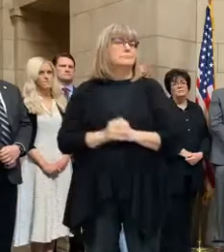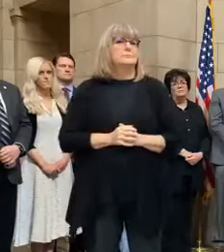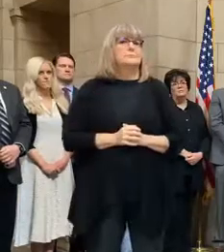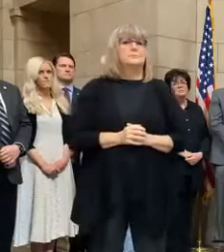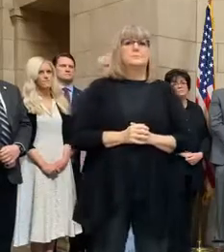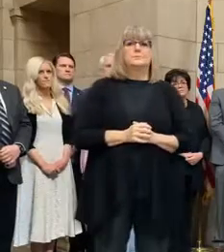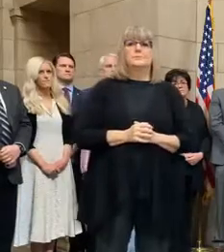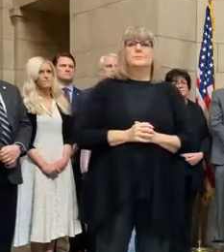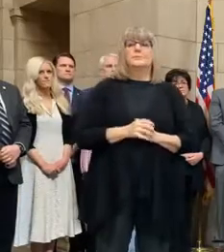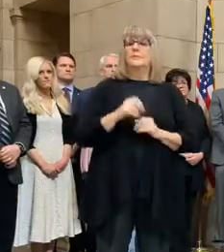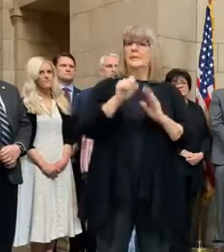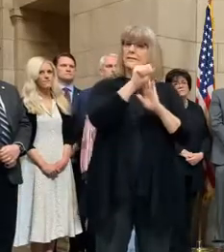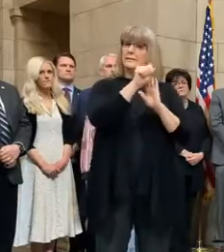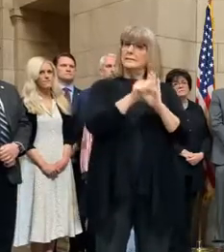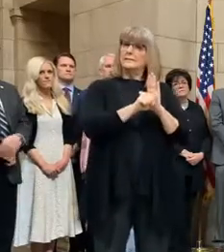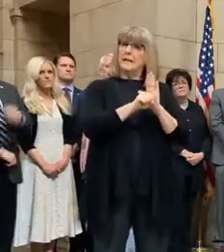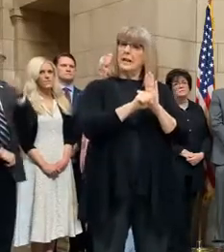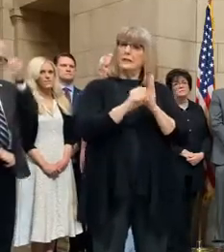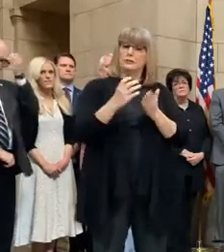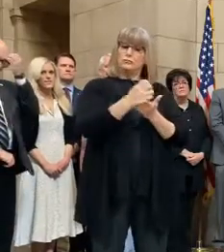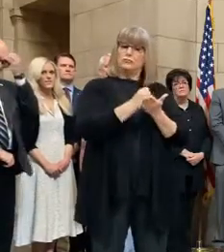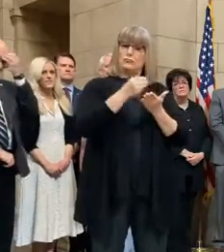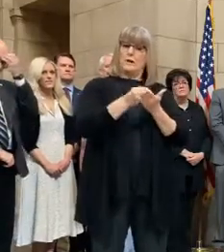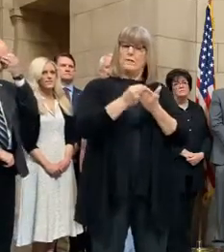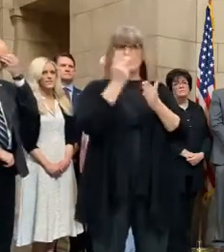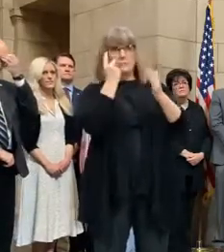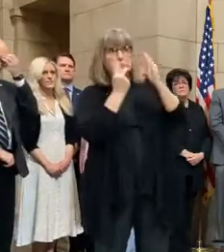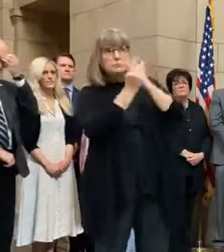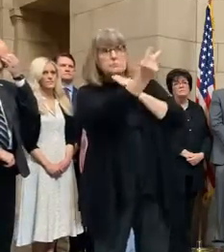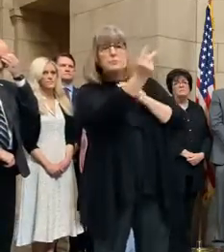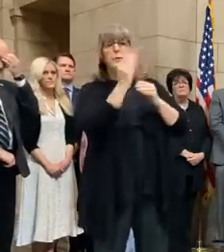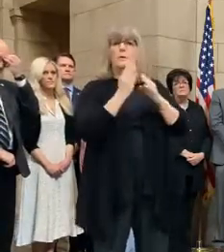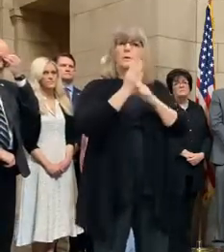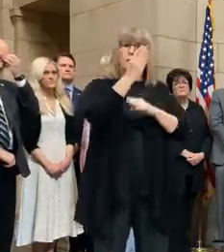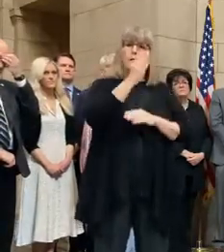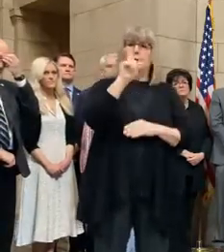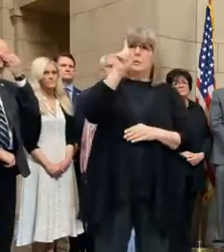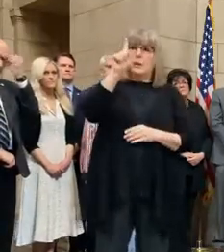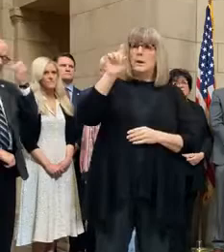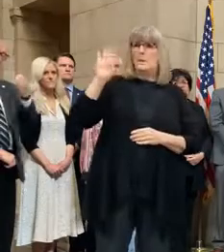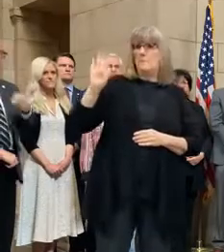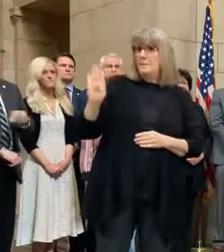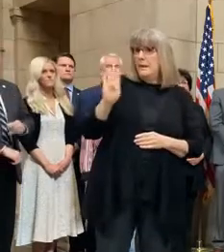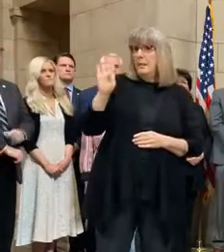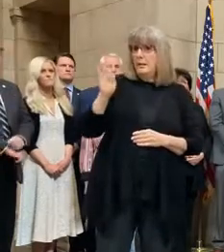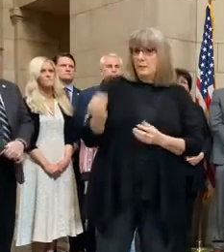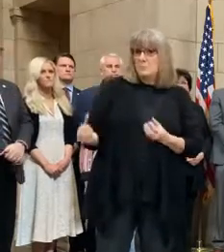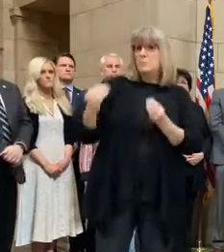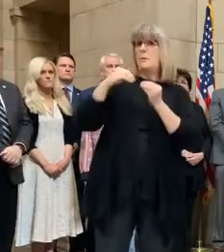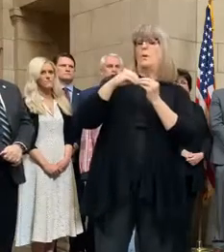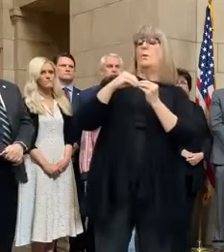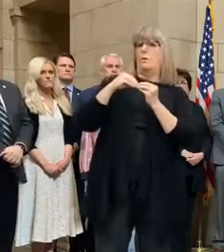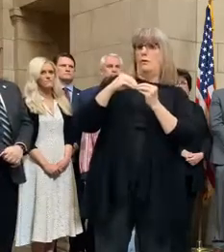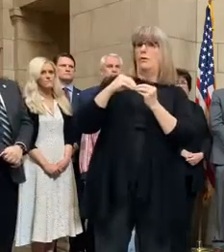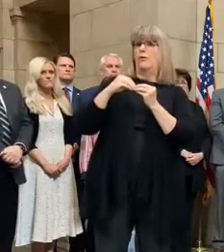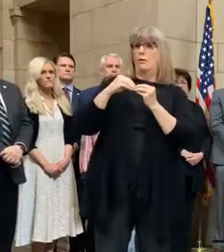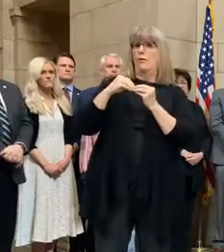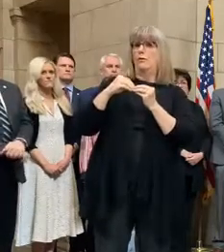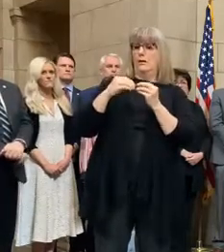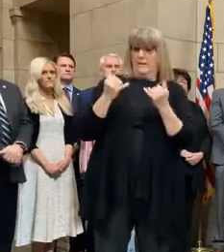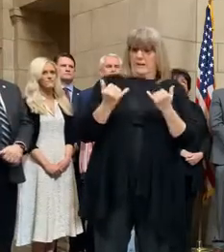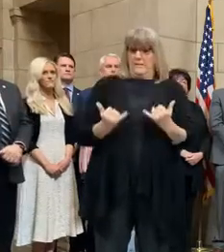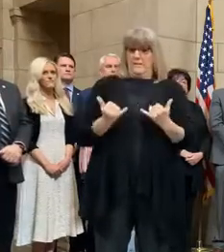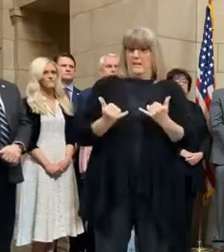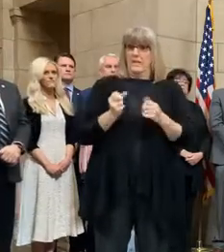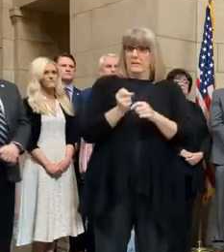fact, state revenues are forecasted to be over $1 billion more in